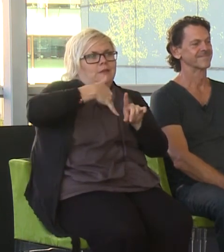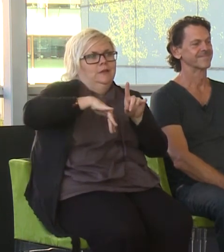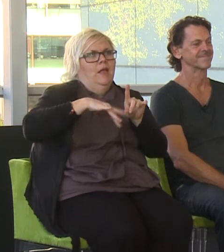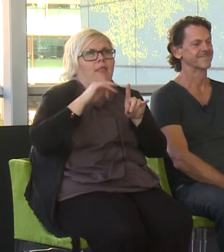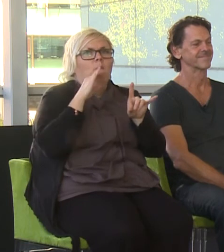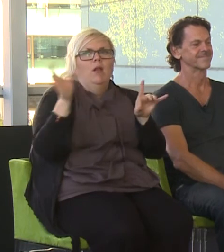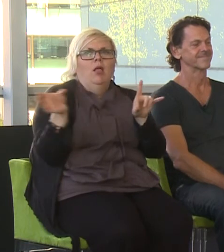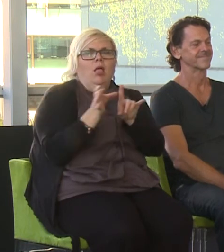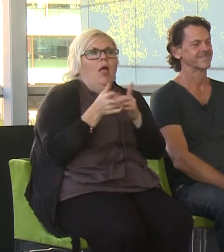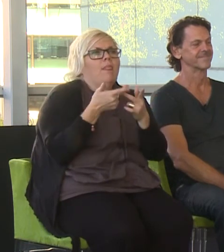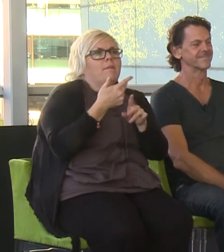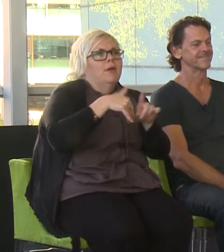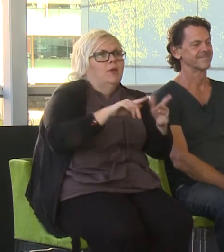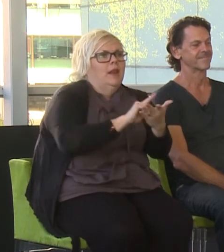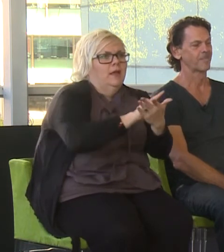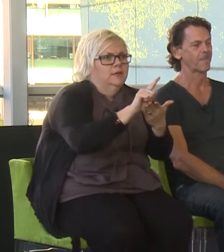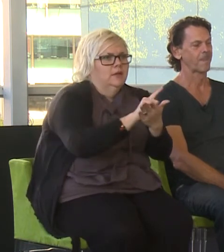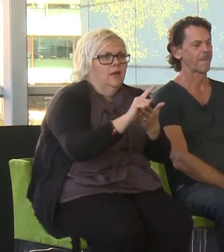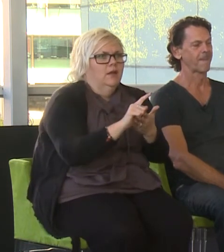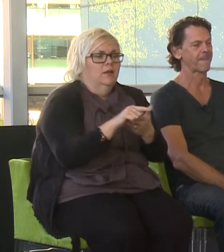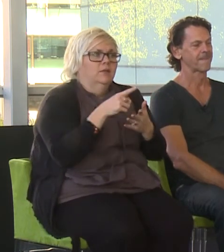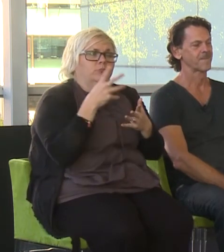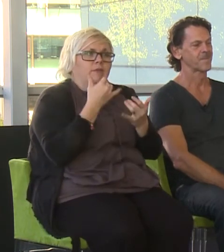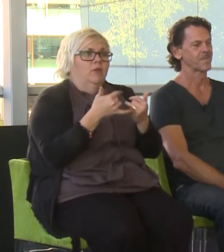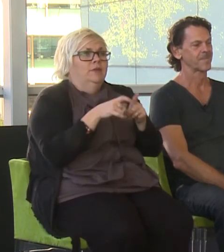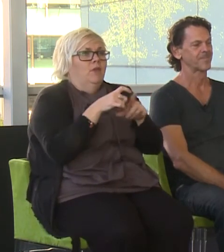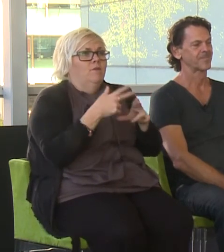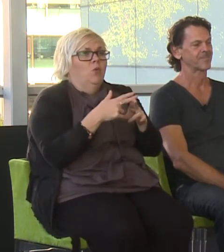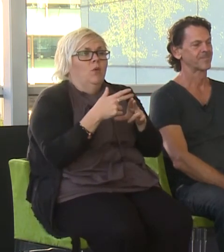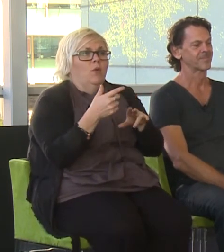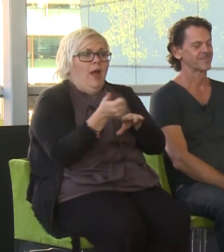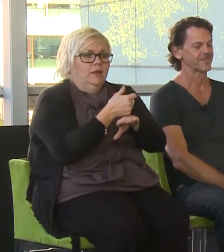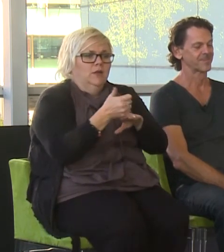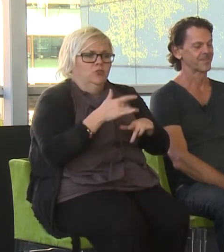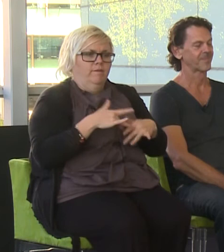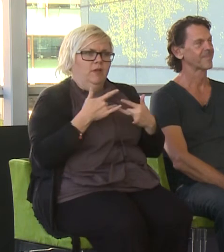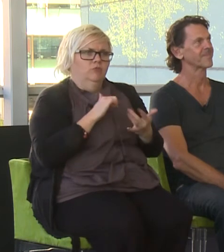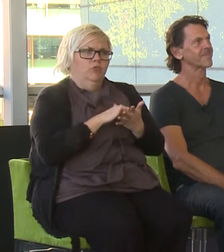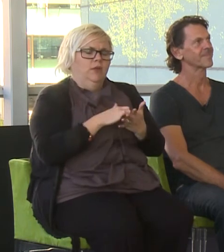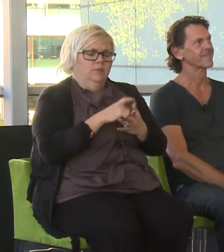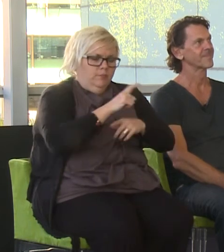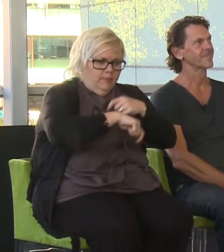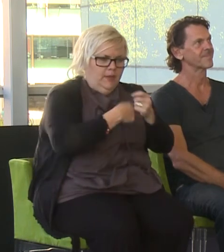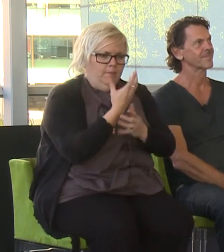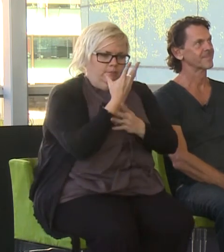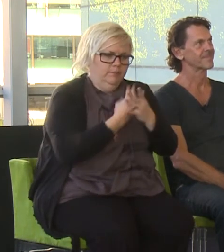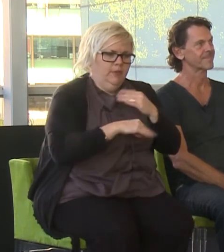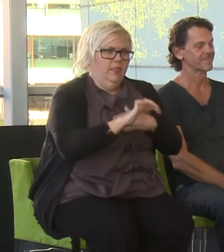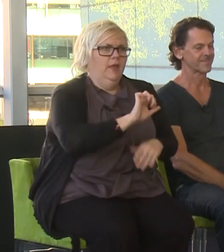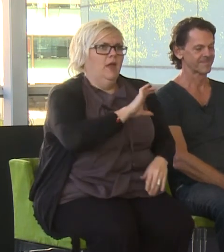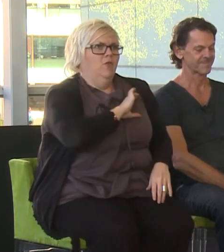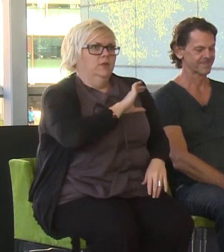date. This can make it extremely difficult for actors to get into character. A great prop can help them do